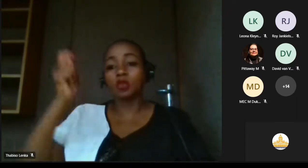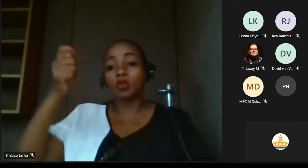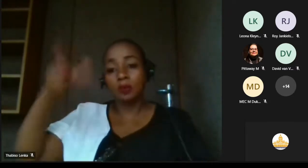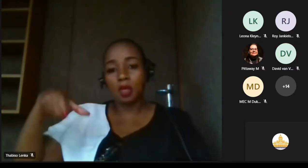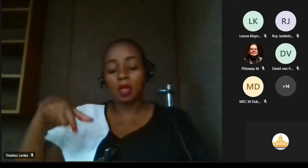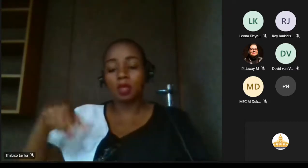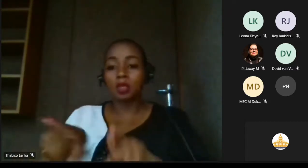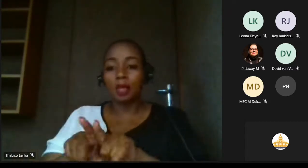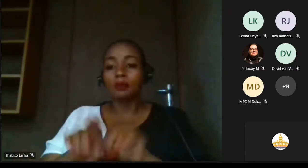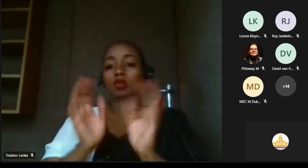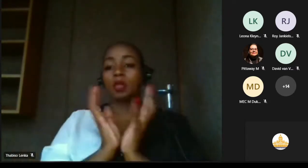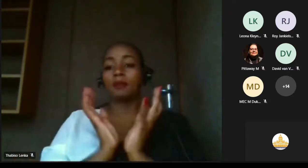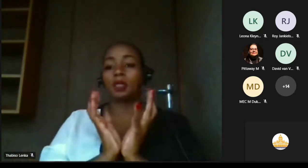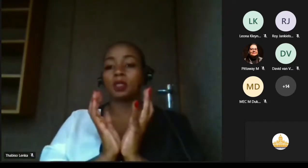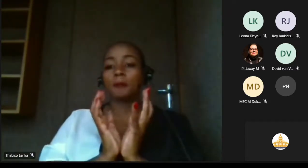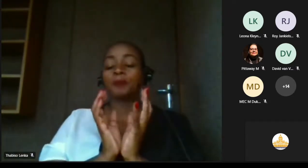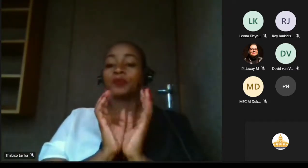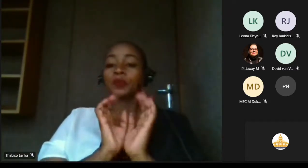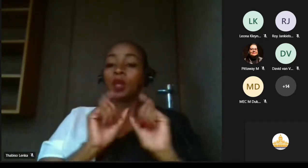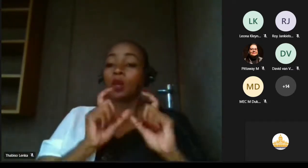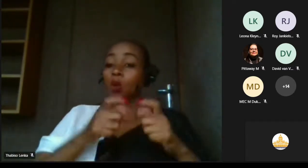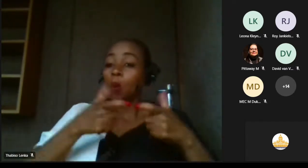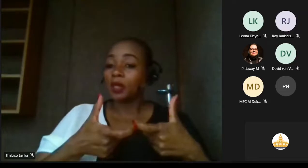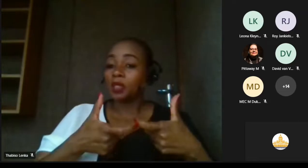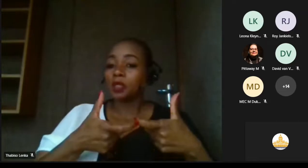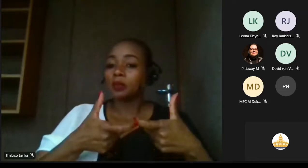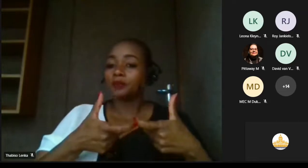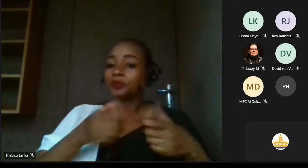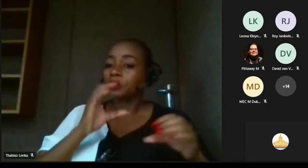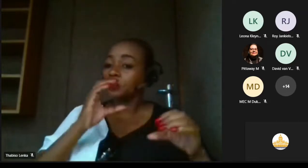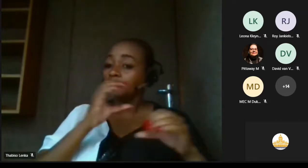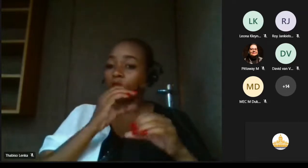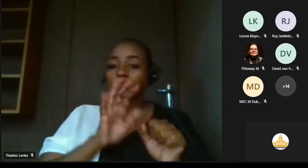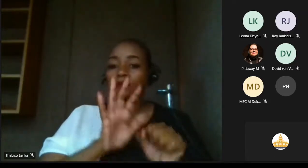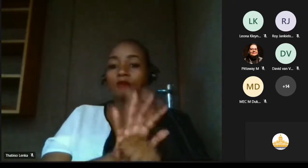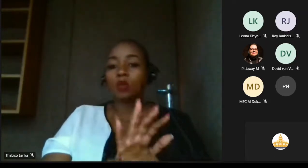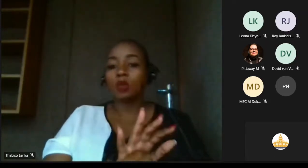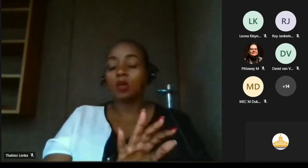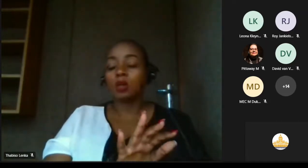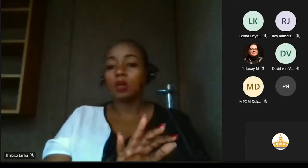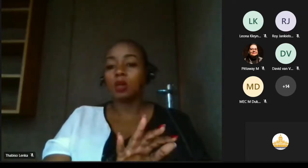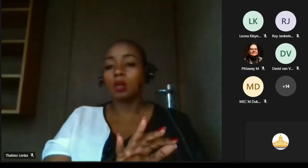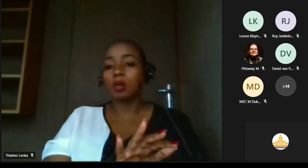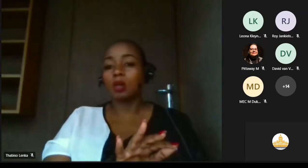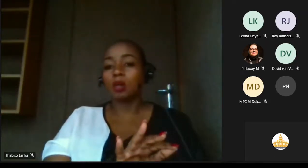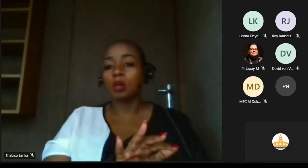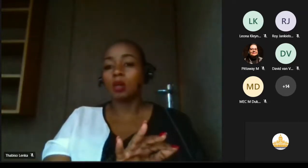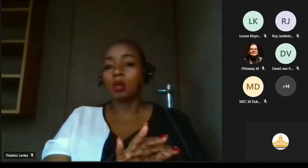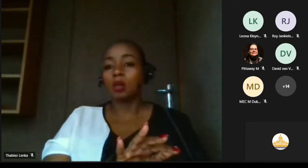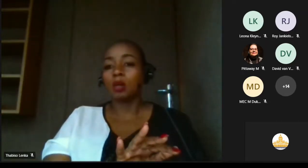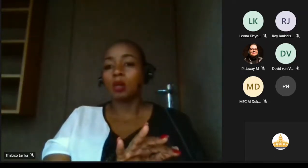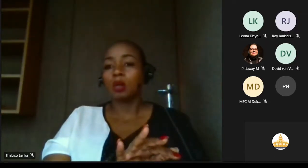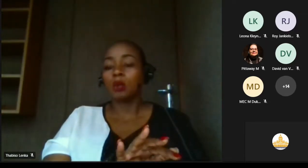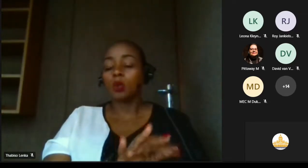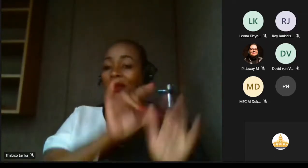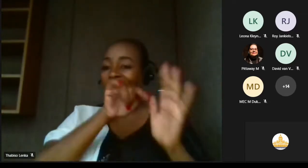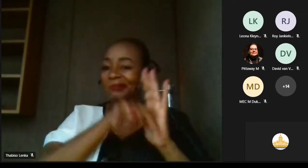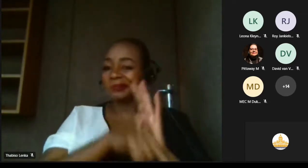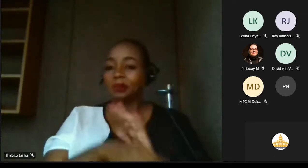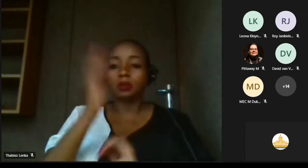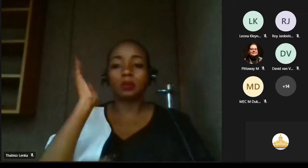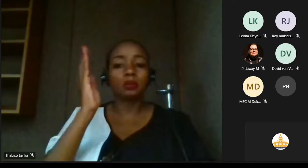this House. The committee are satisfied that the consulting that we consulted wide enough and